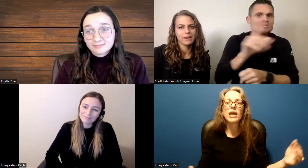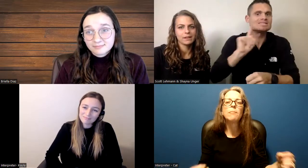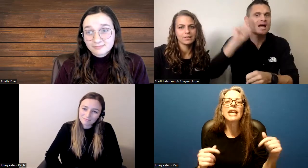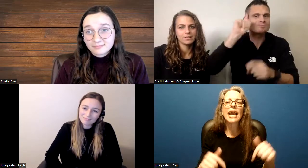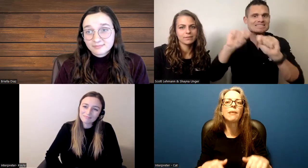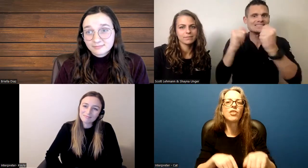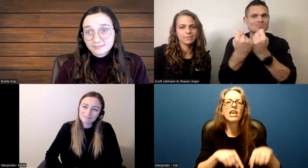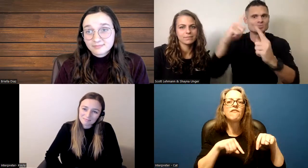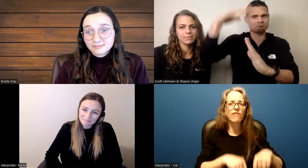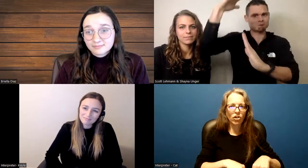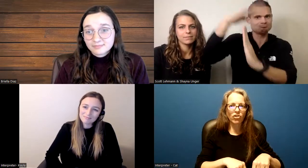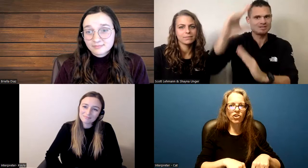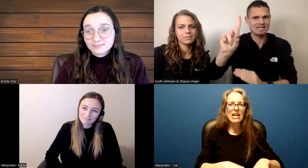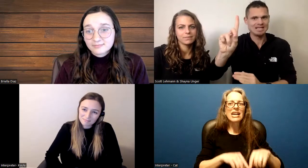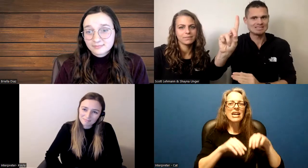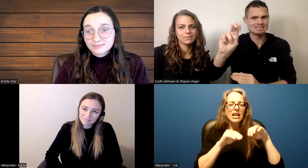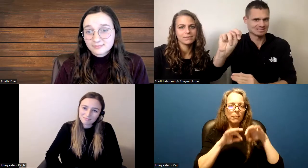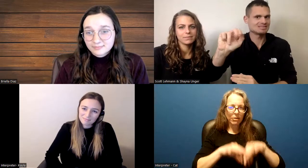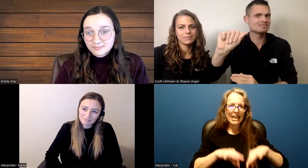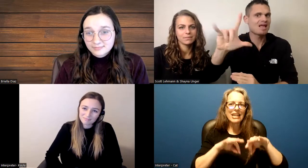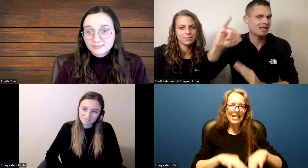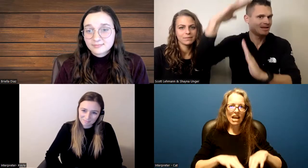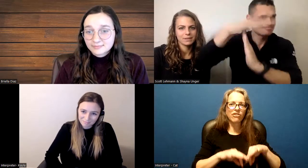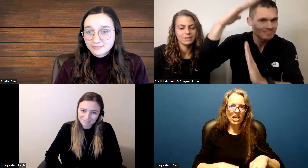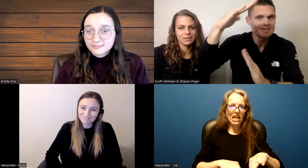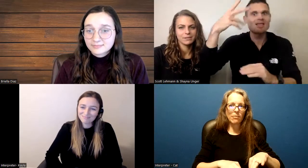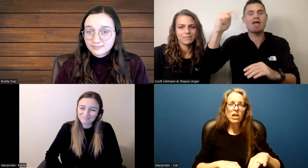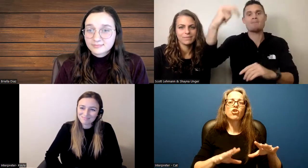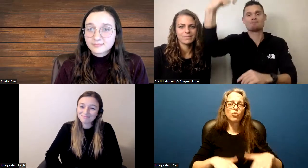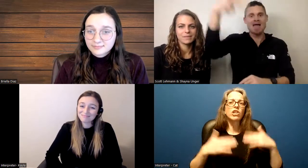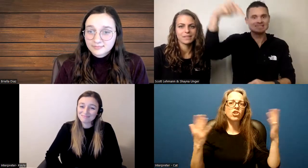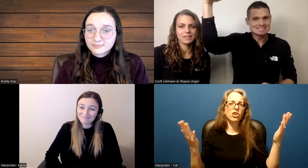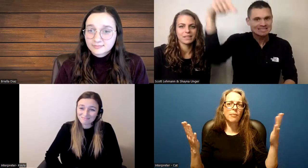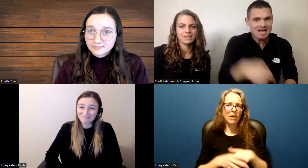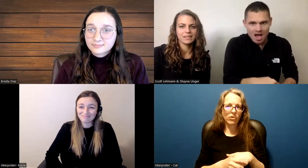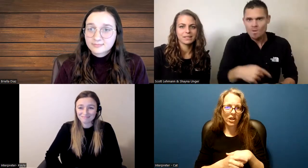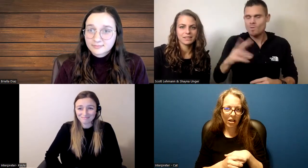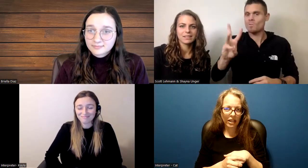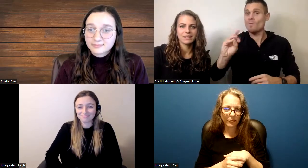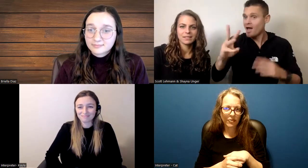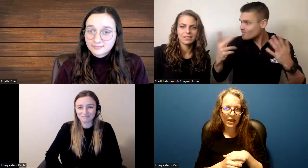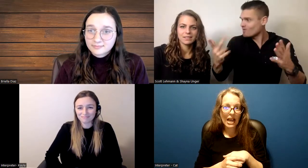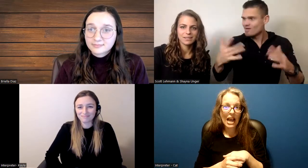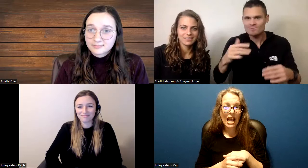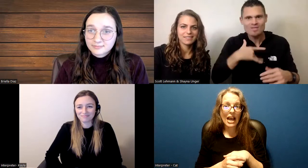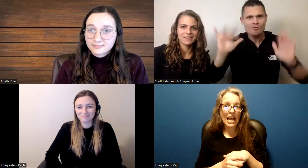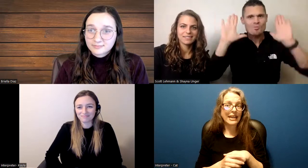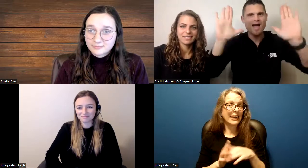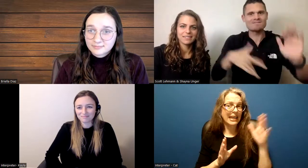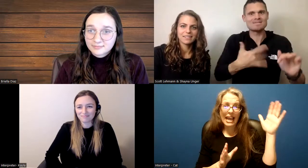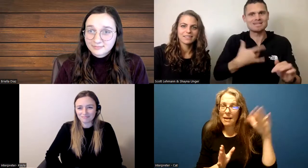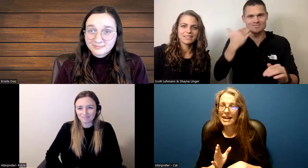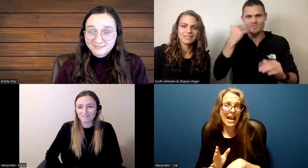made it. We became the first completely deaf team to reach the top of Mount Denali